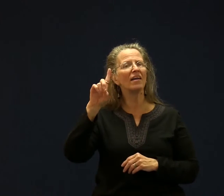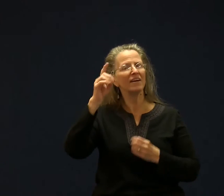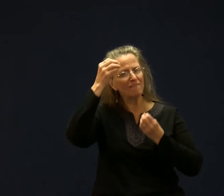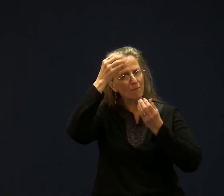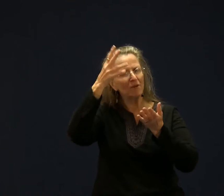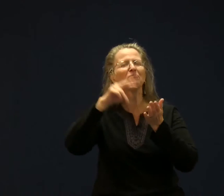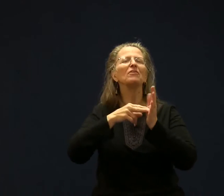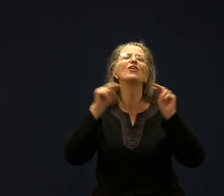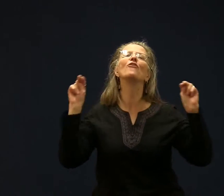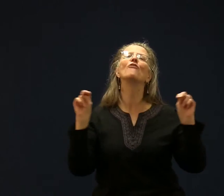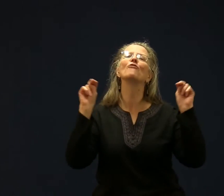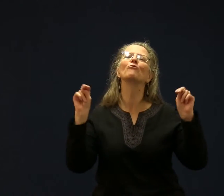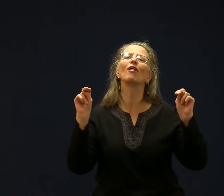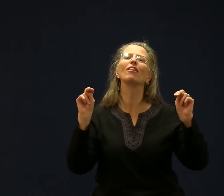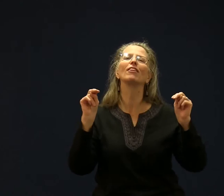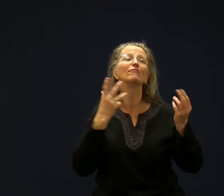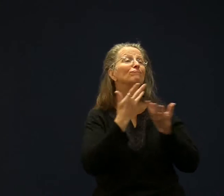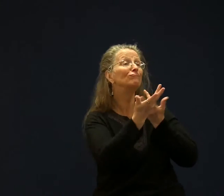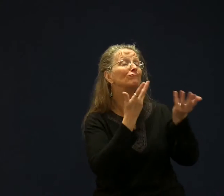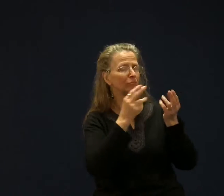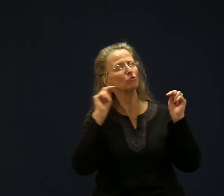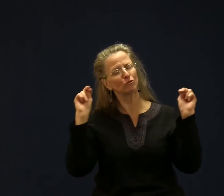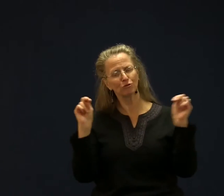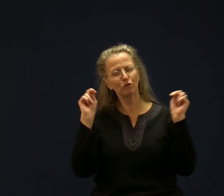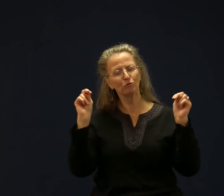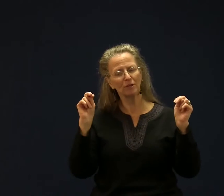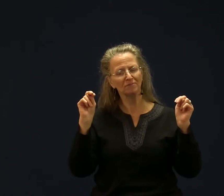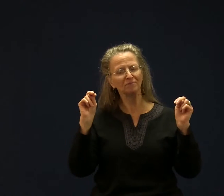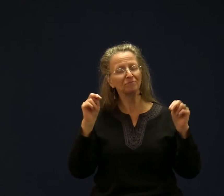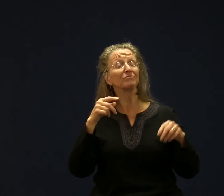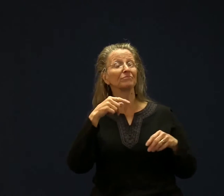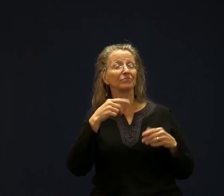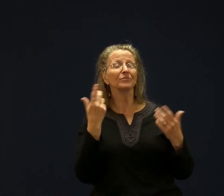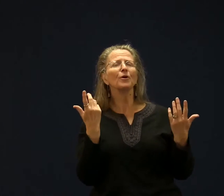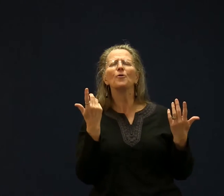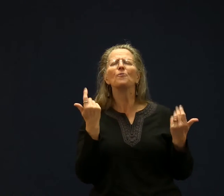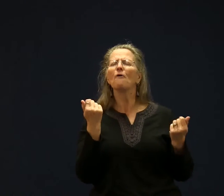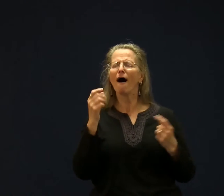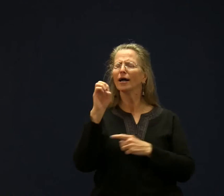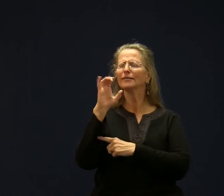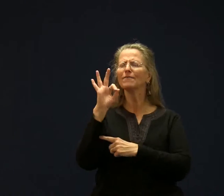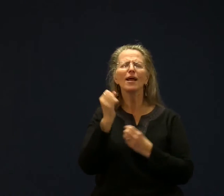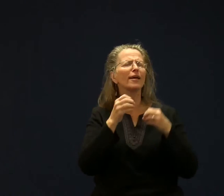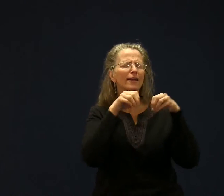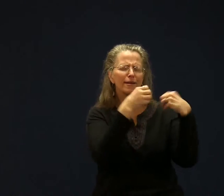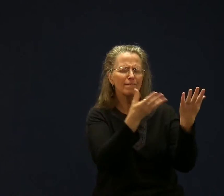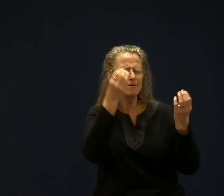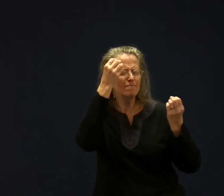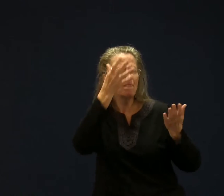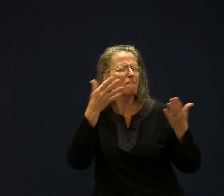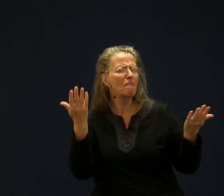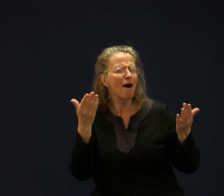home to provide neutral and unbiased information.